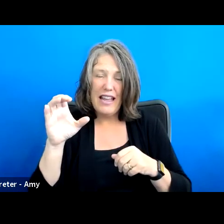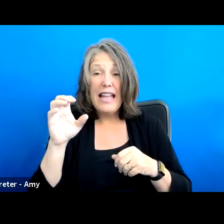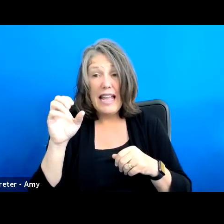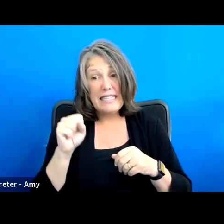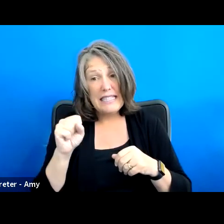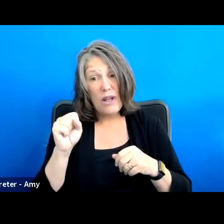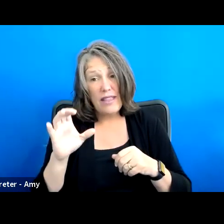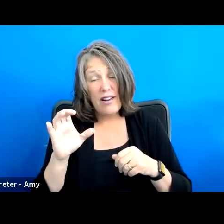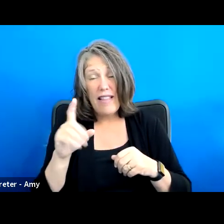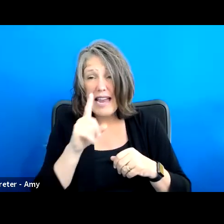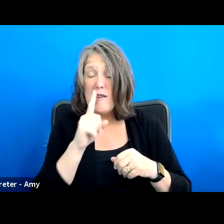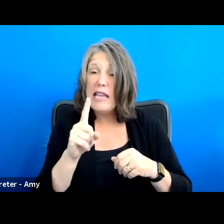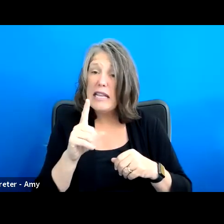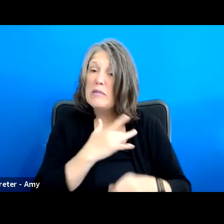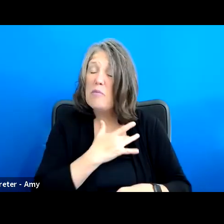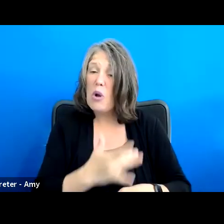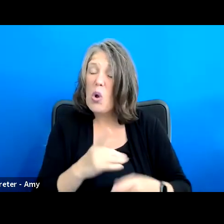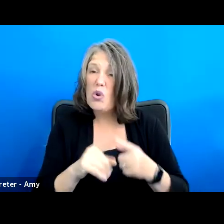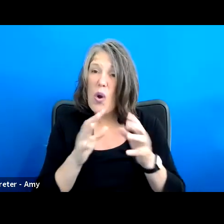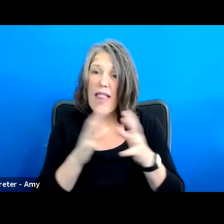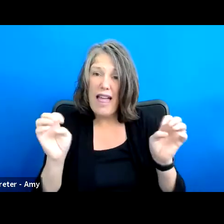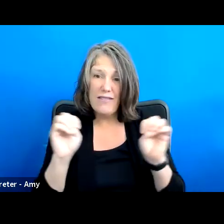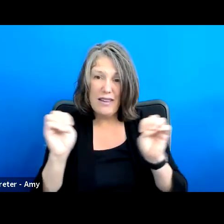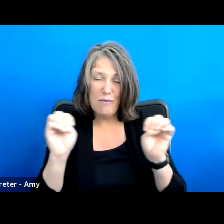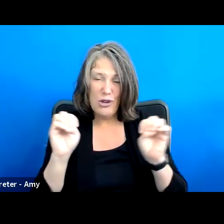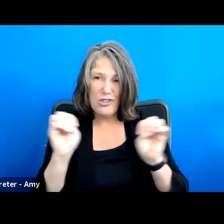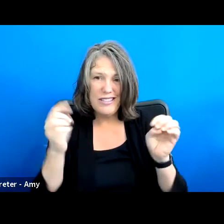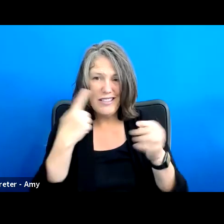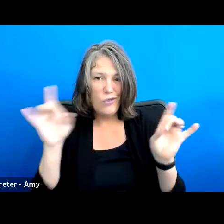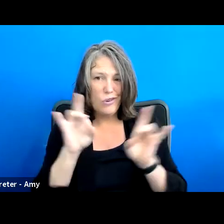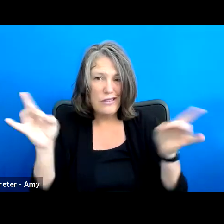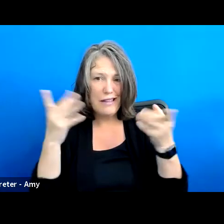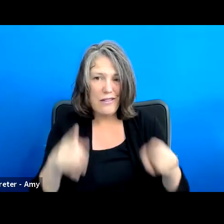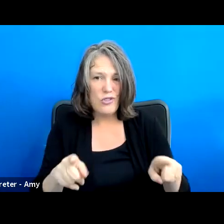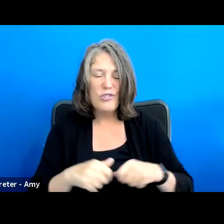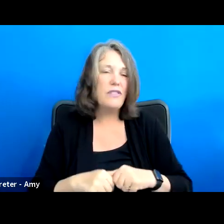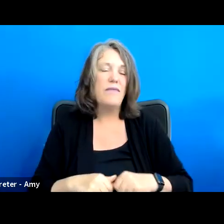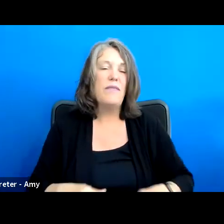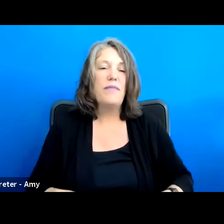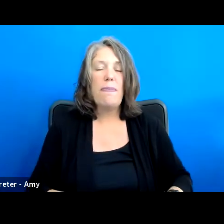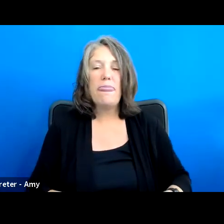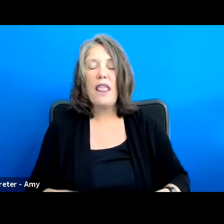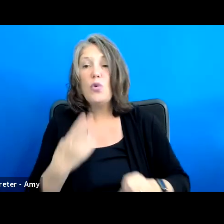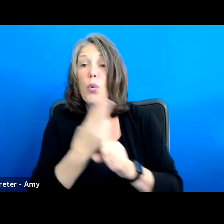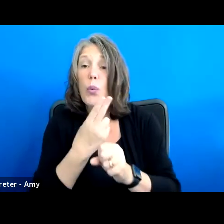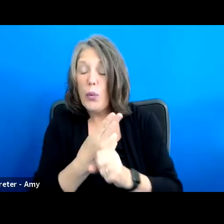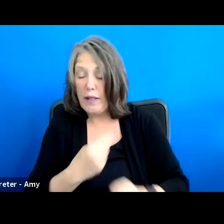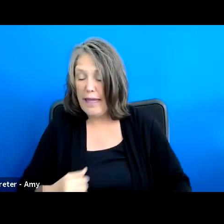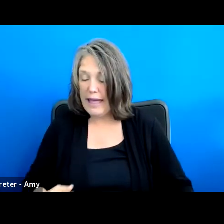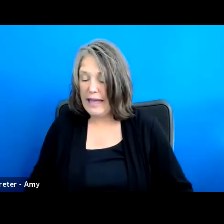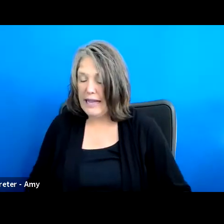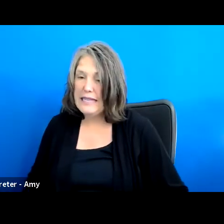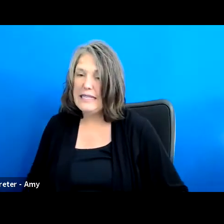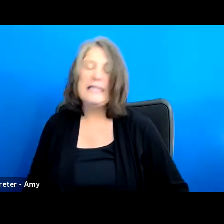Carolina is prone to a lot of emergencies and disasters. So utilizing parts of